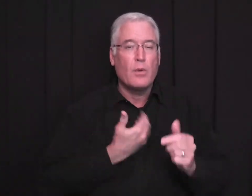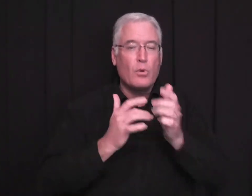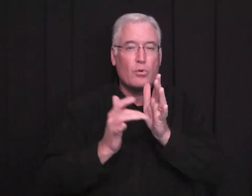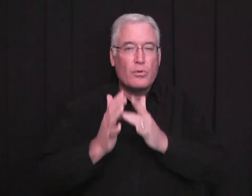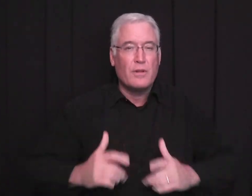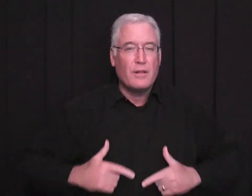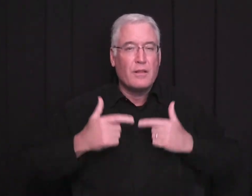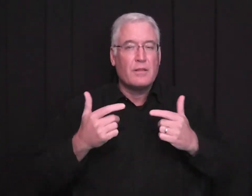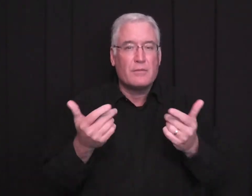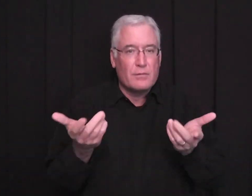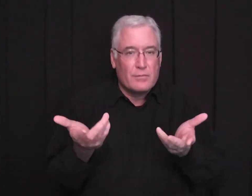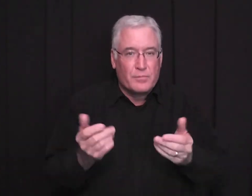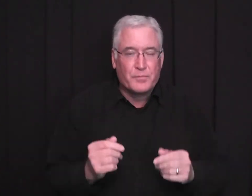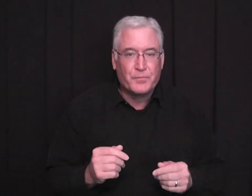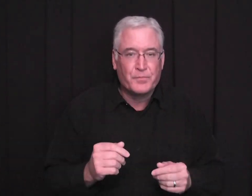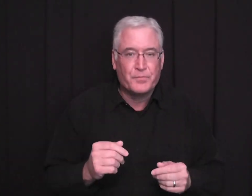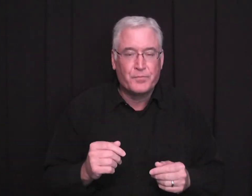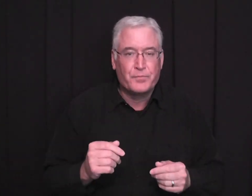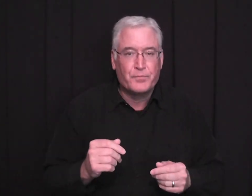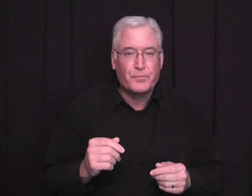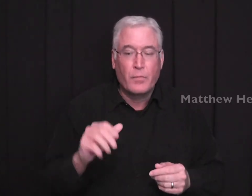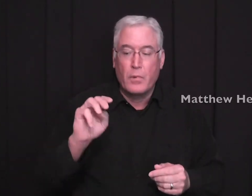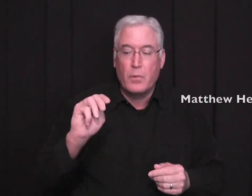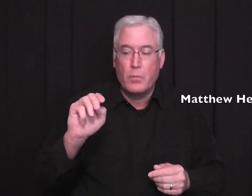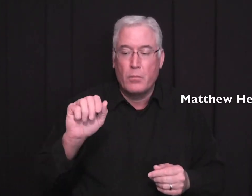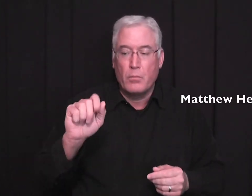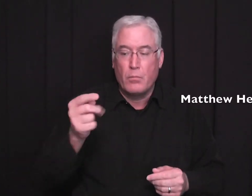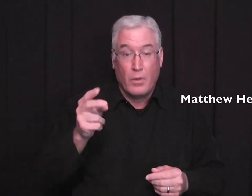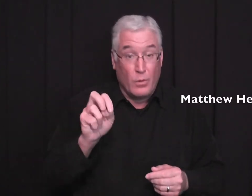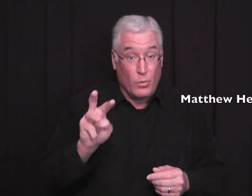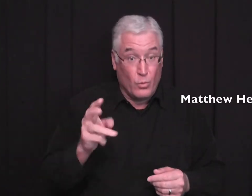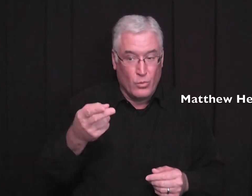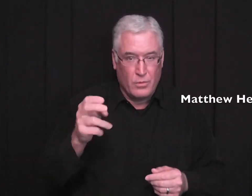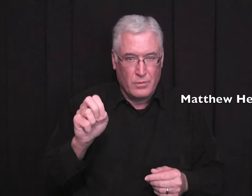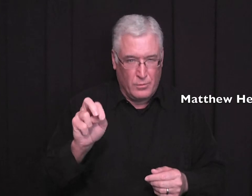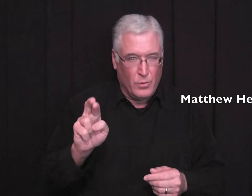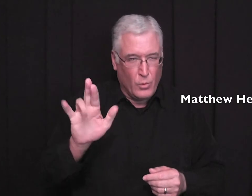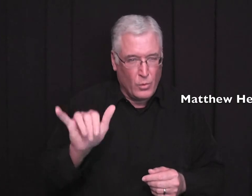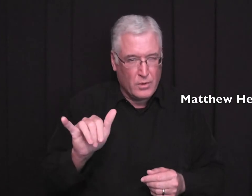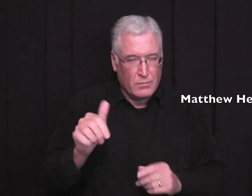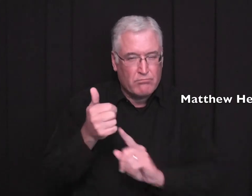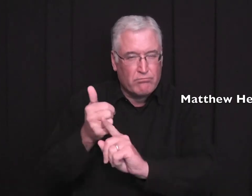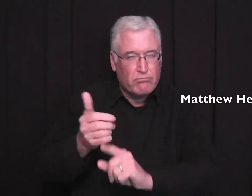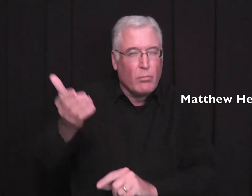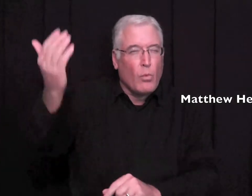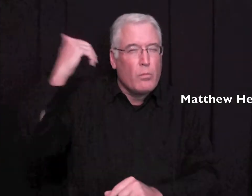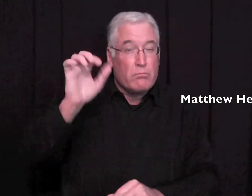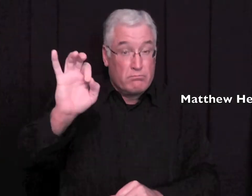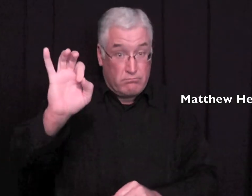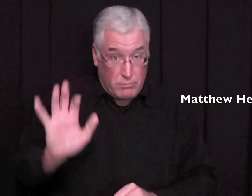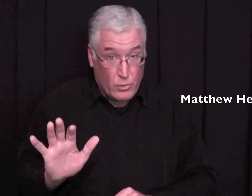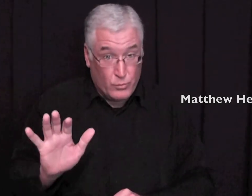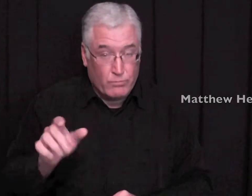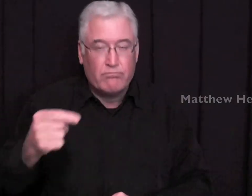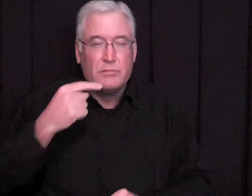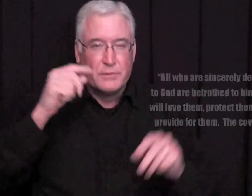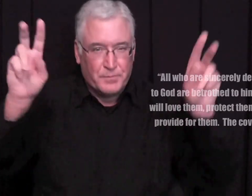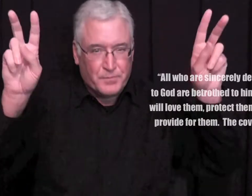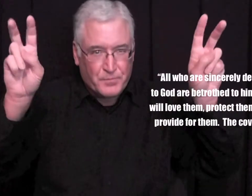Now let's apply this to our Christian life. Matthew Henry, he was a preacher from a long